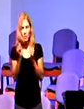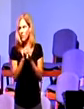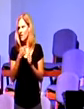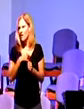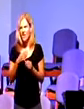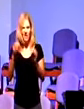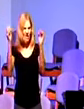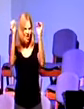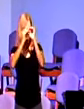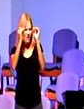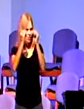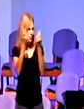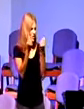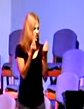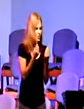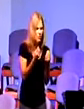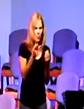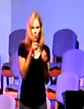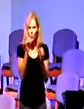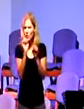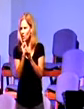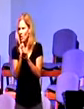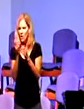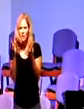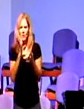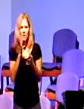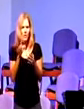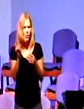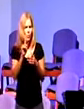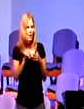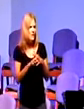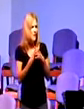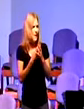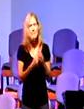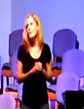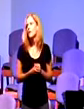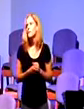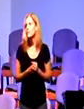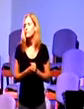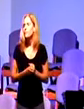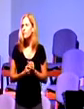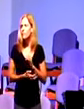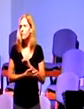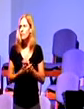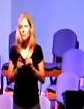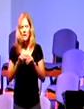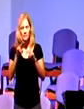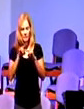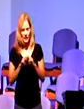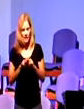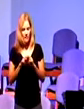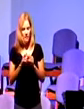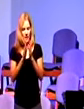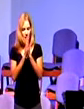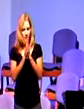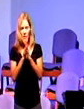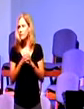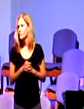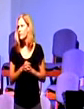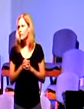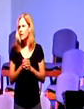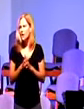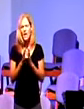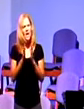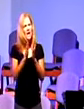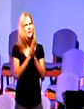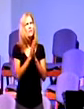no idea what to do, who to talk to, or where to begin. But I sat down and I prayed, and I asked for